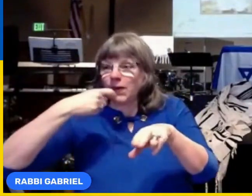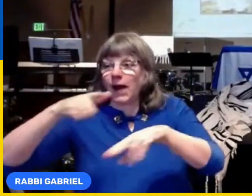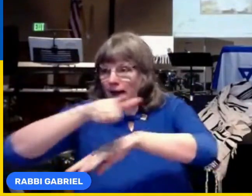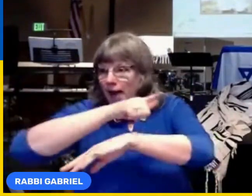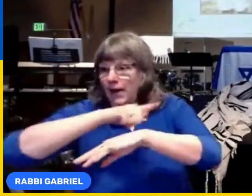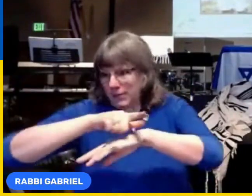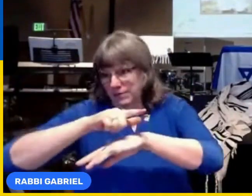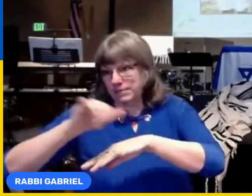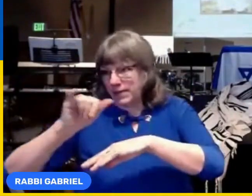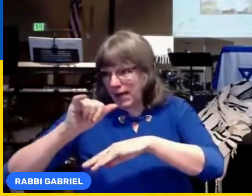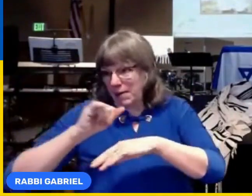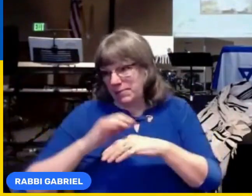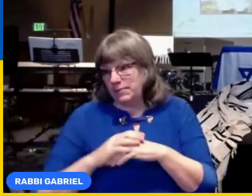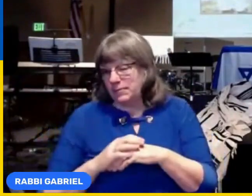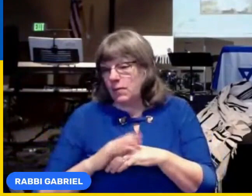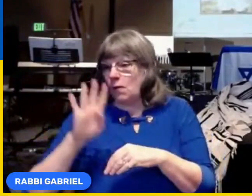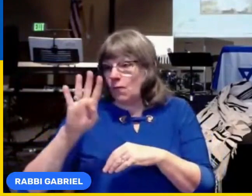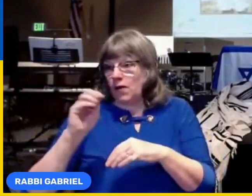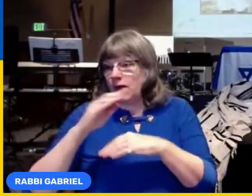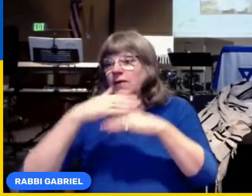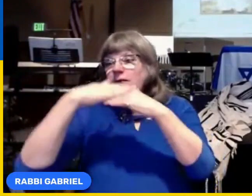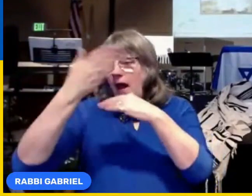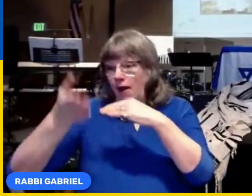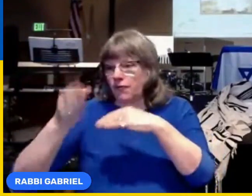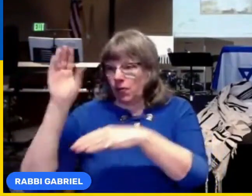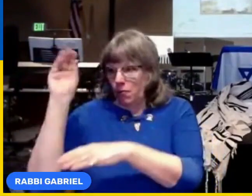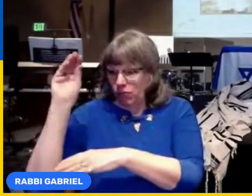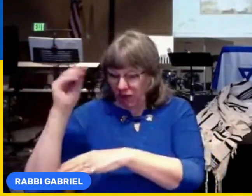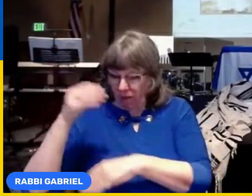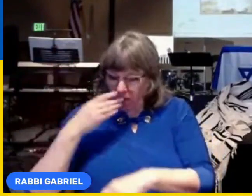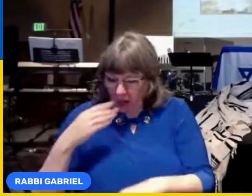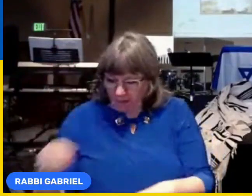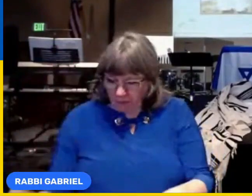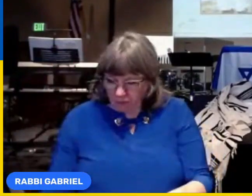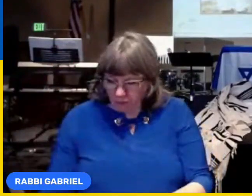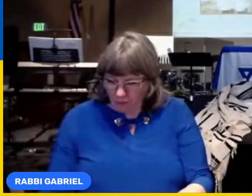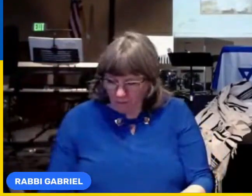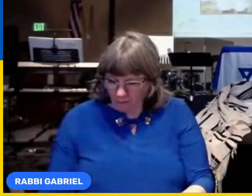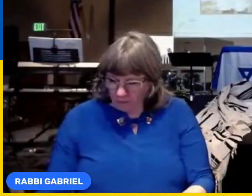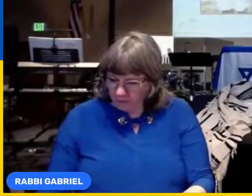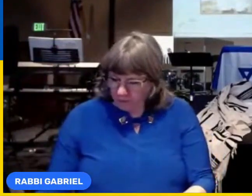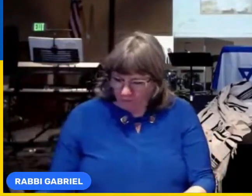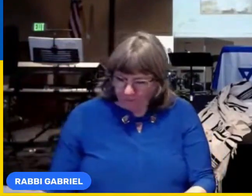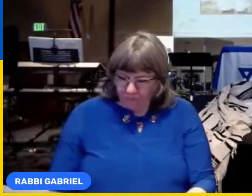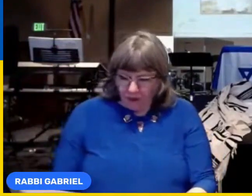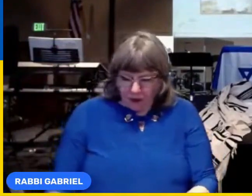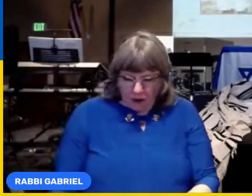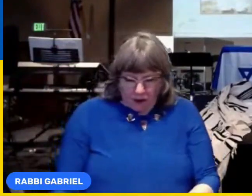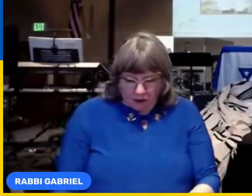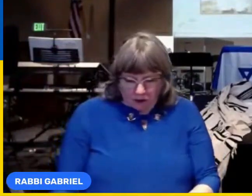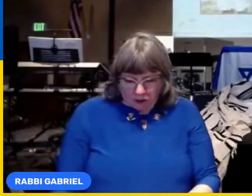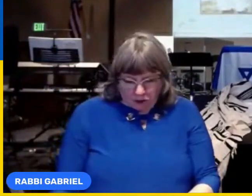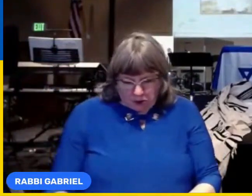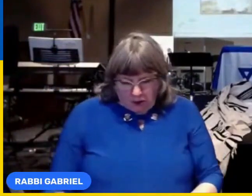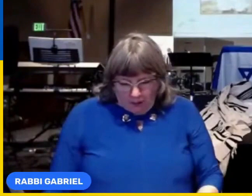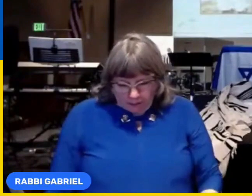In our text this week, we read how, after being the mediator between Hashem and the